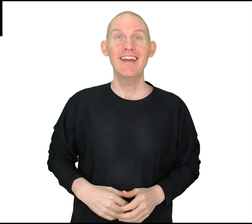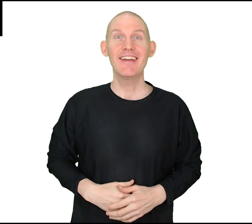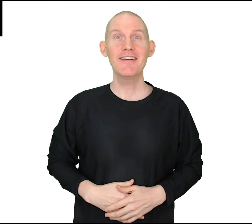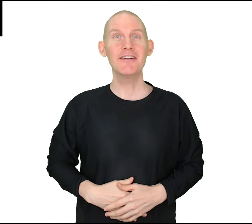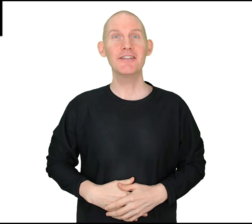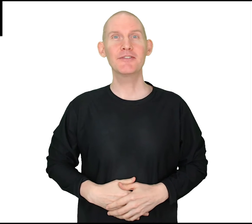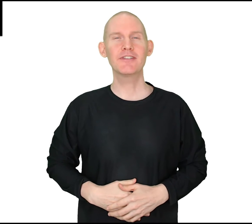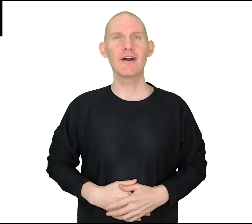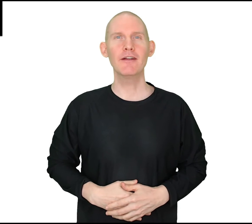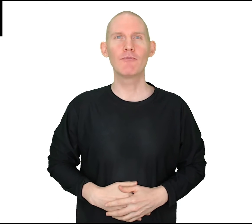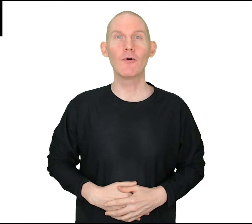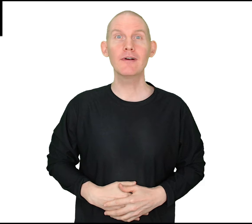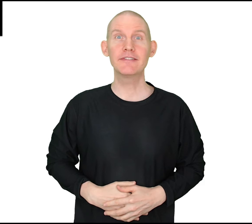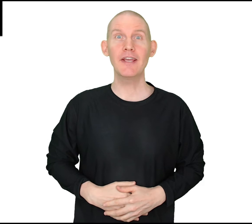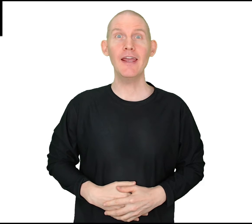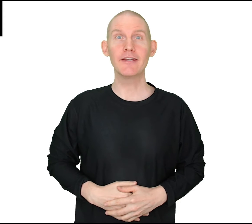Here is the sign for take.